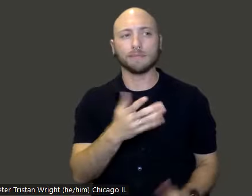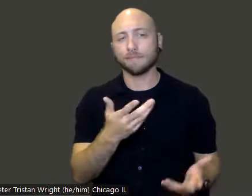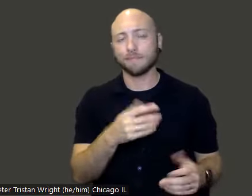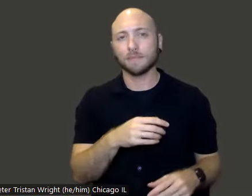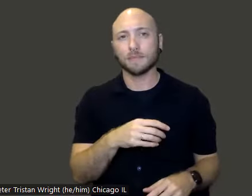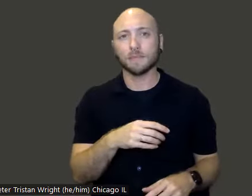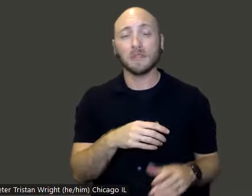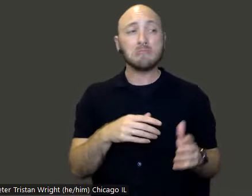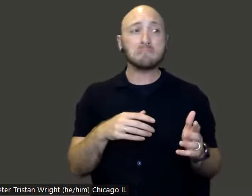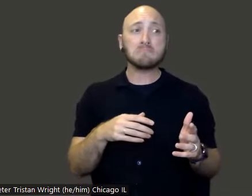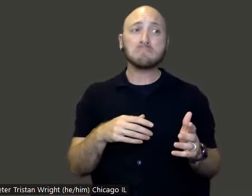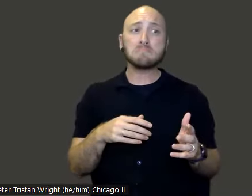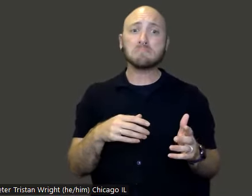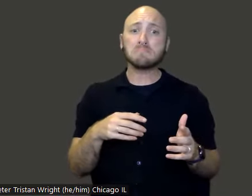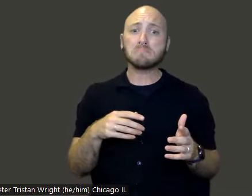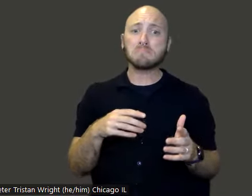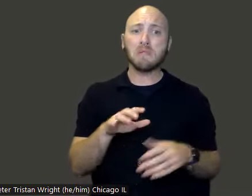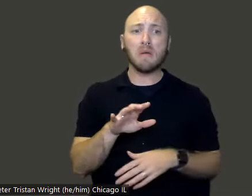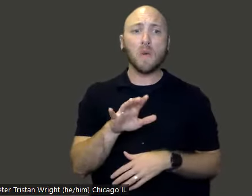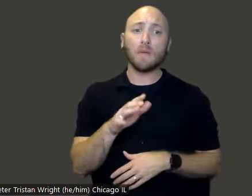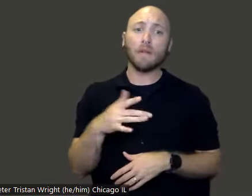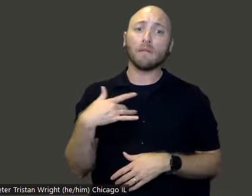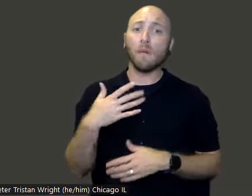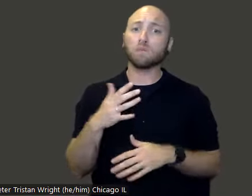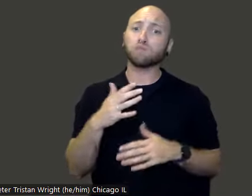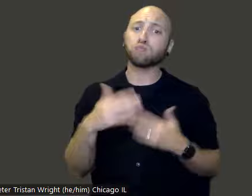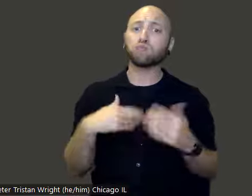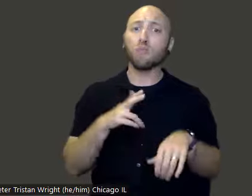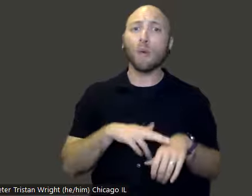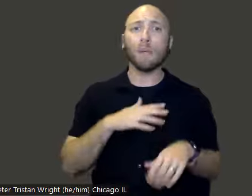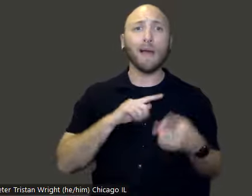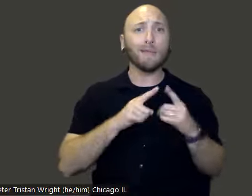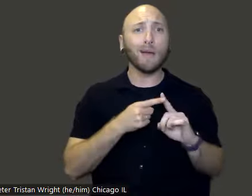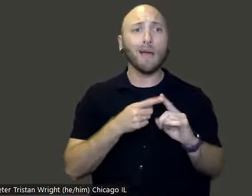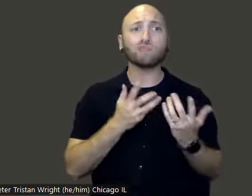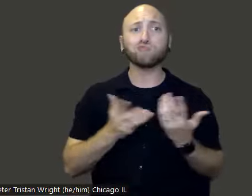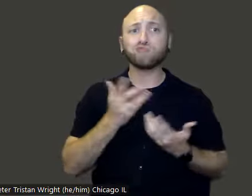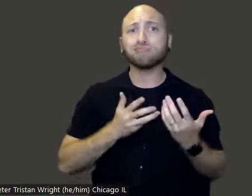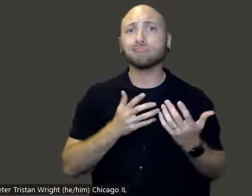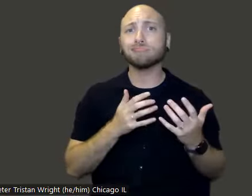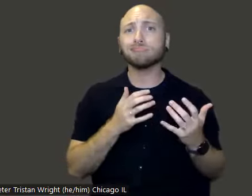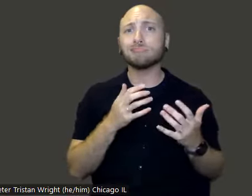everything was kind of normal before that. I was at my friend's lake house, just going up there to have fun. And